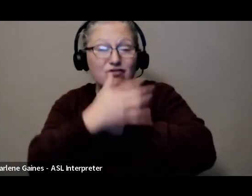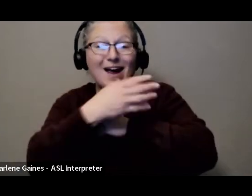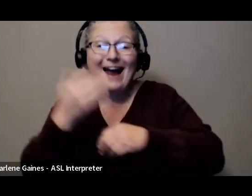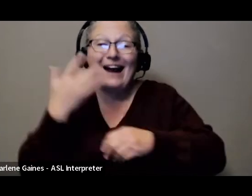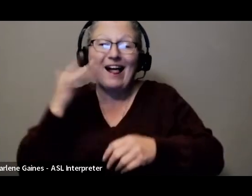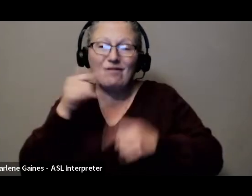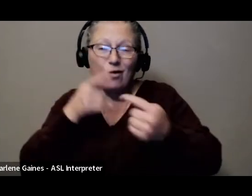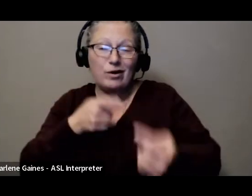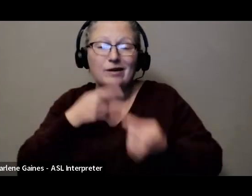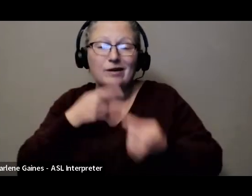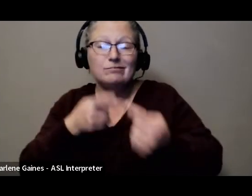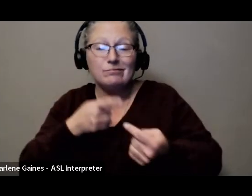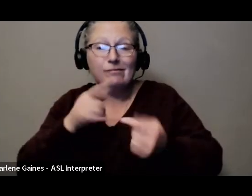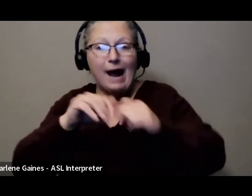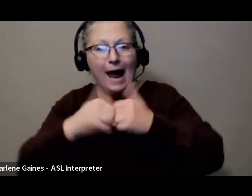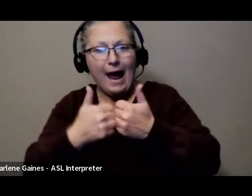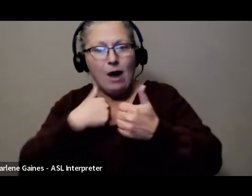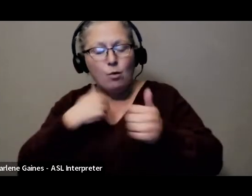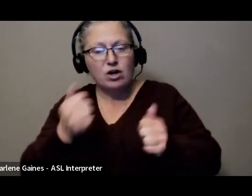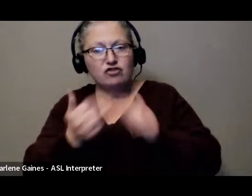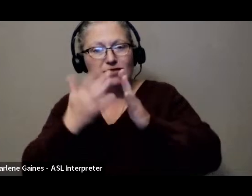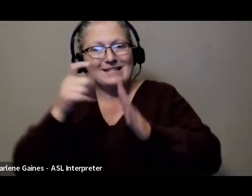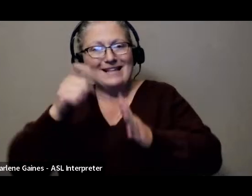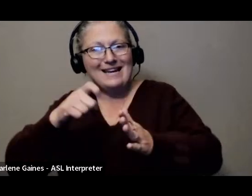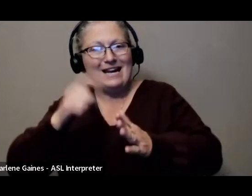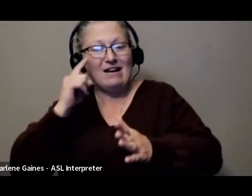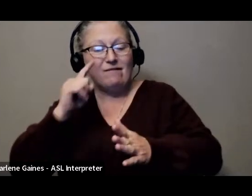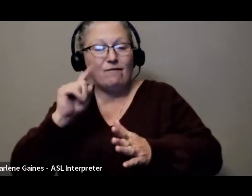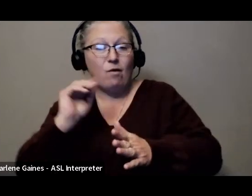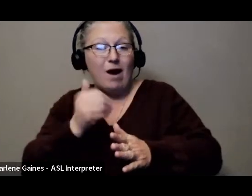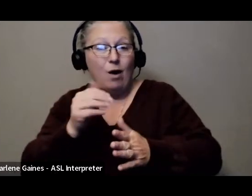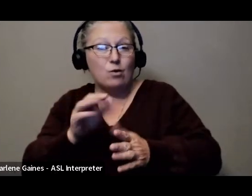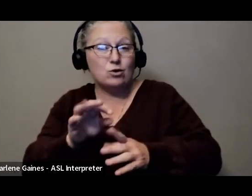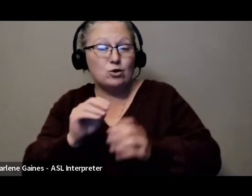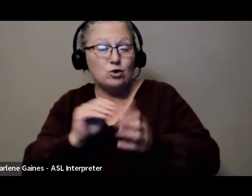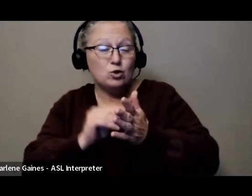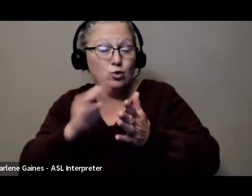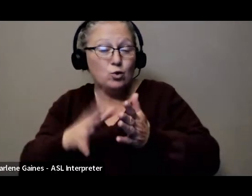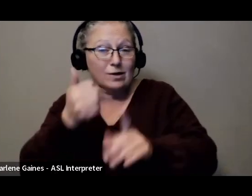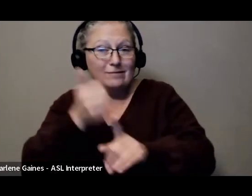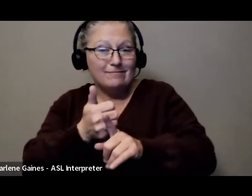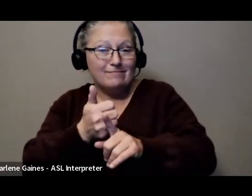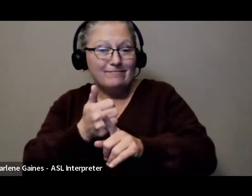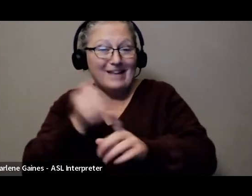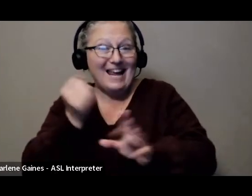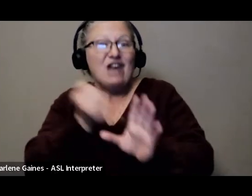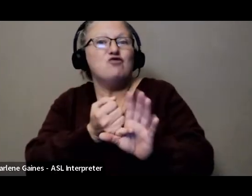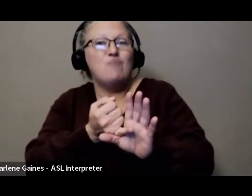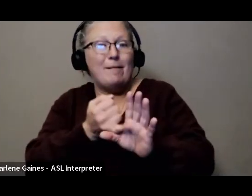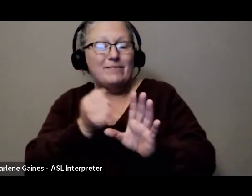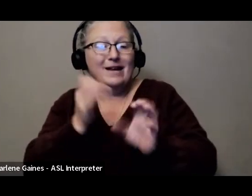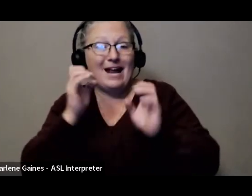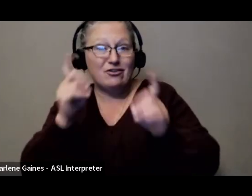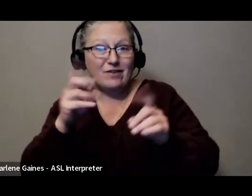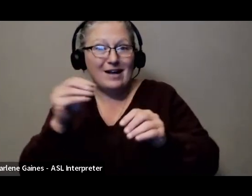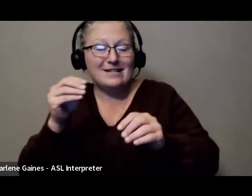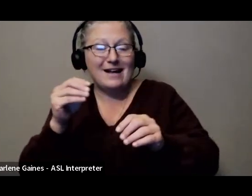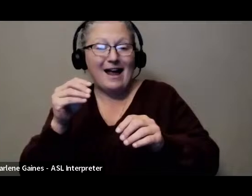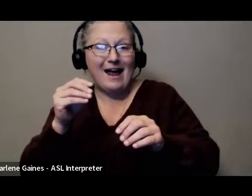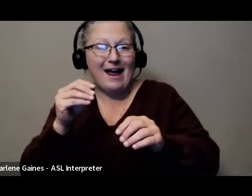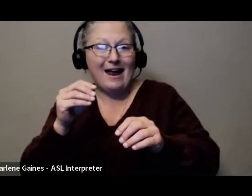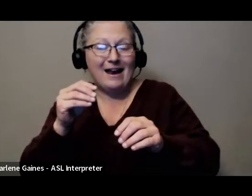battling with. How do we address the needs, especially of our students who have interrupted education and might be learning in